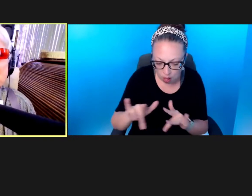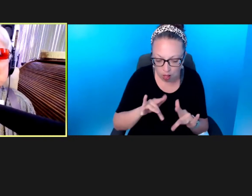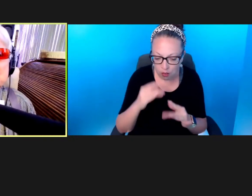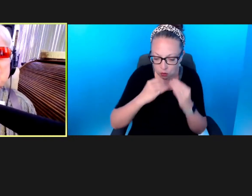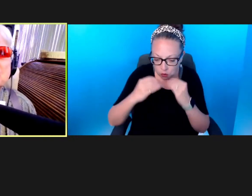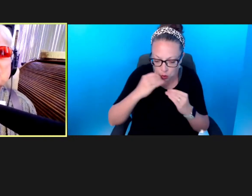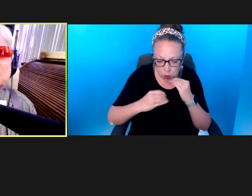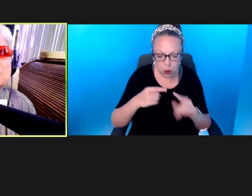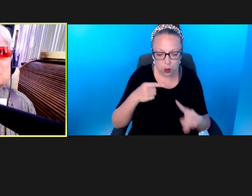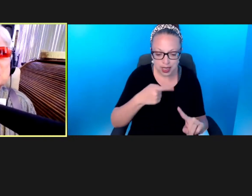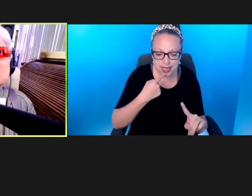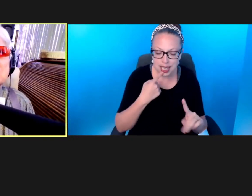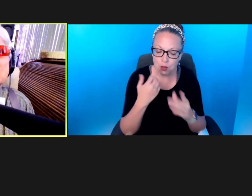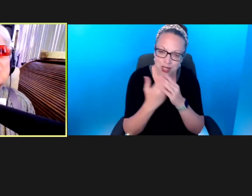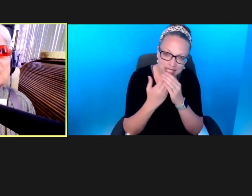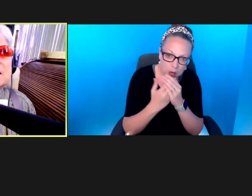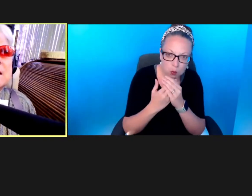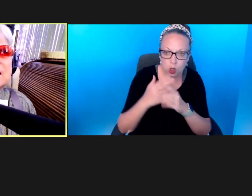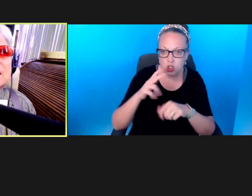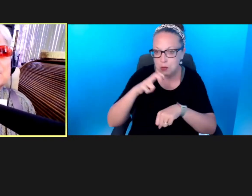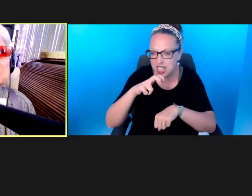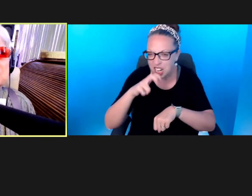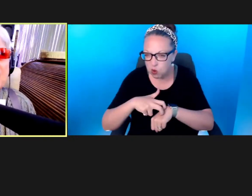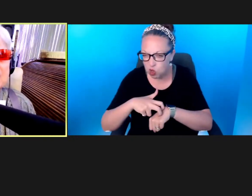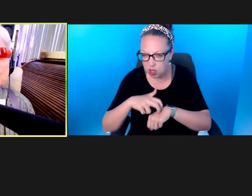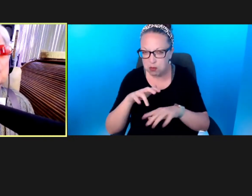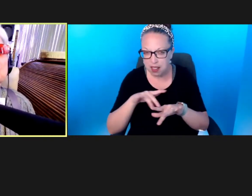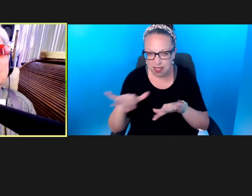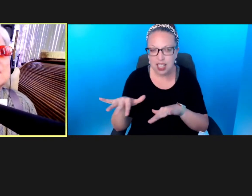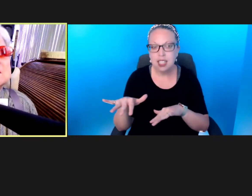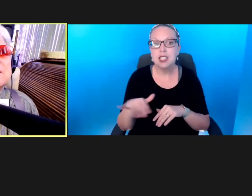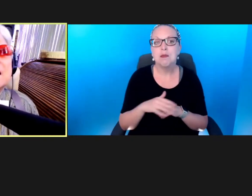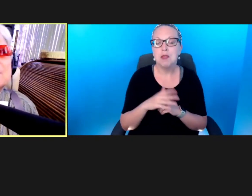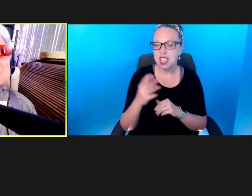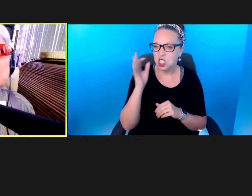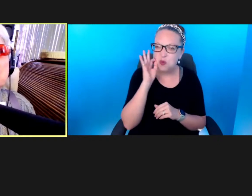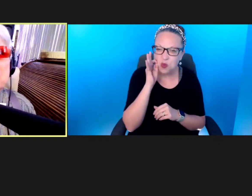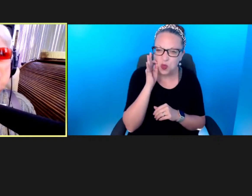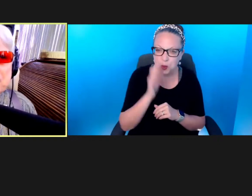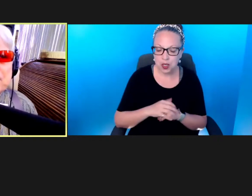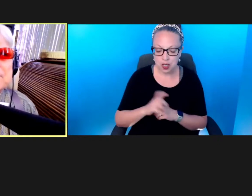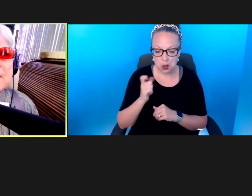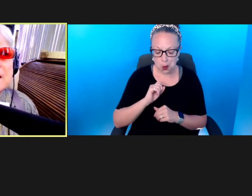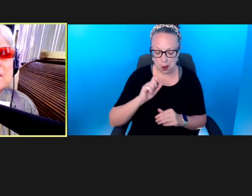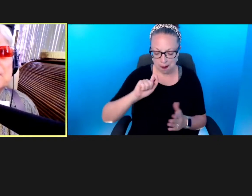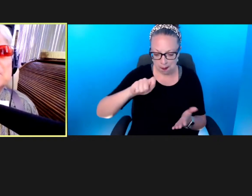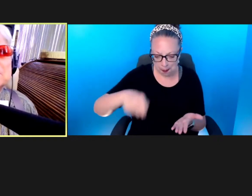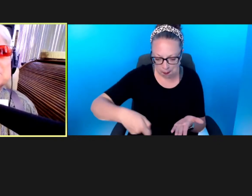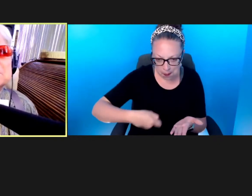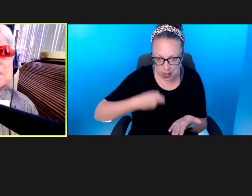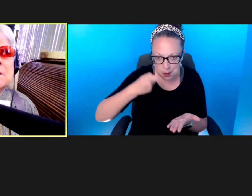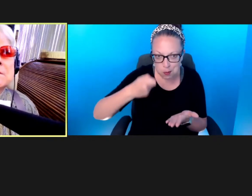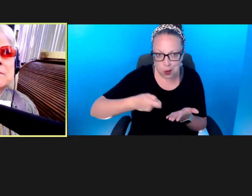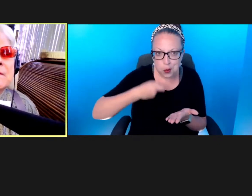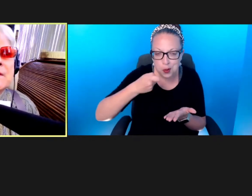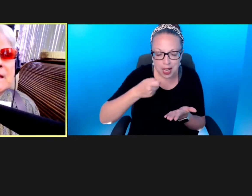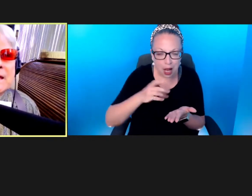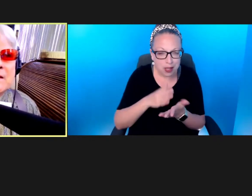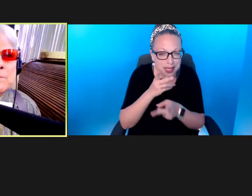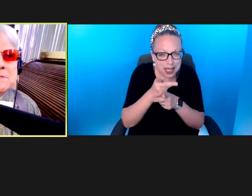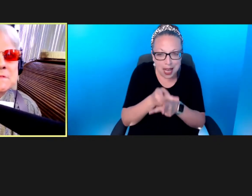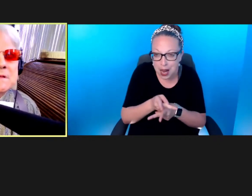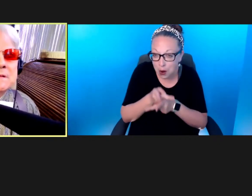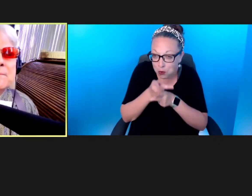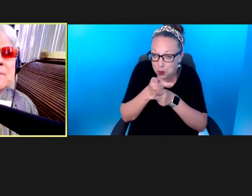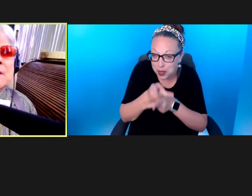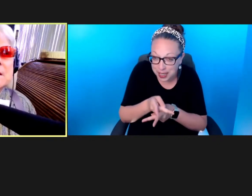felt that, and some chips and a piece of cantaloupe. So I got my spoon, and oh, so carefully, and the